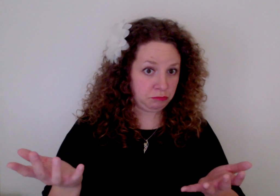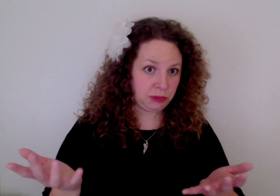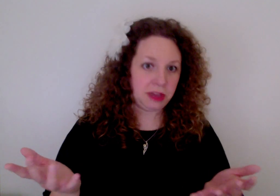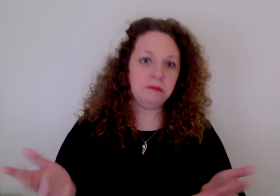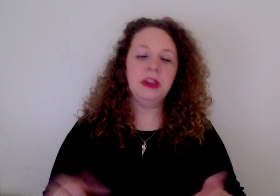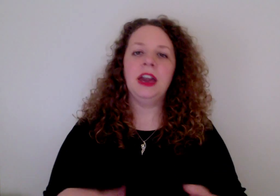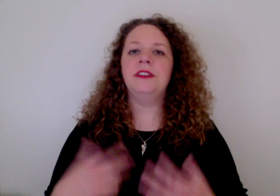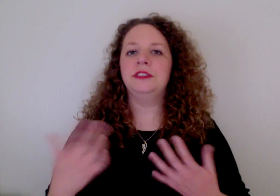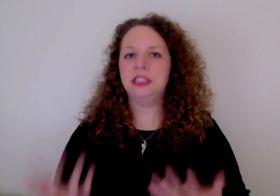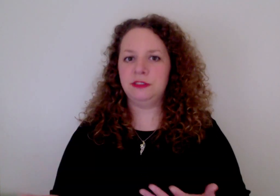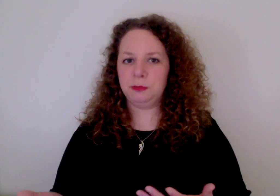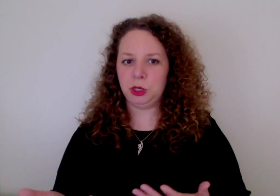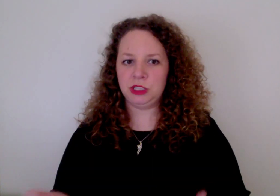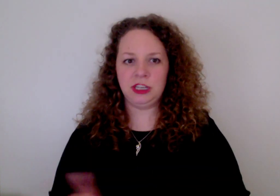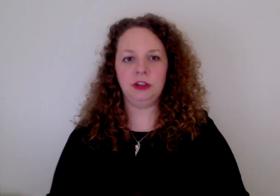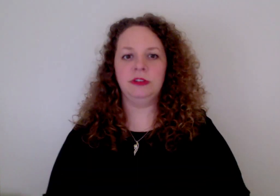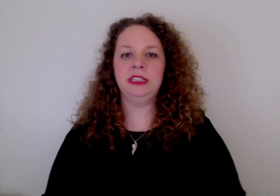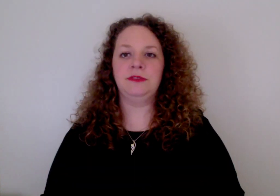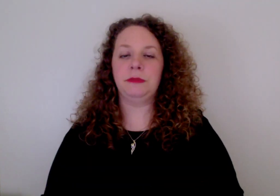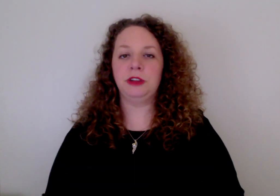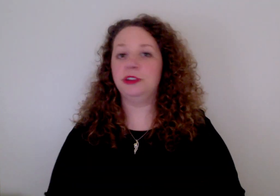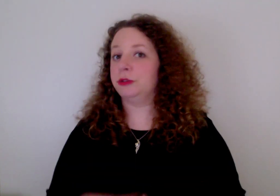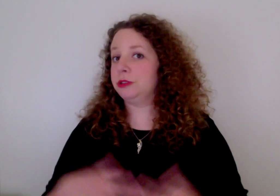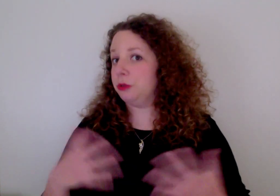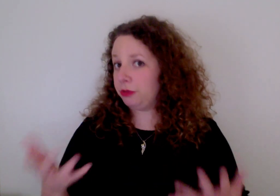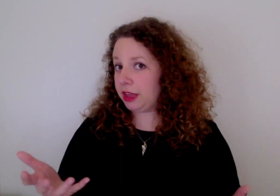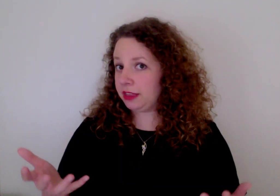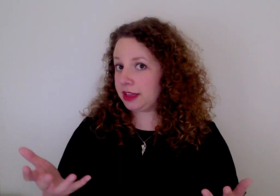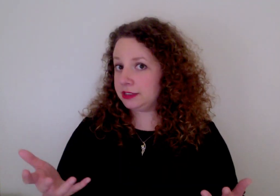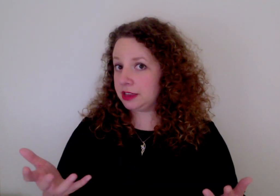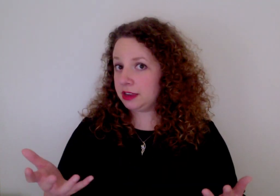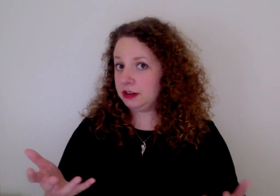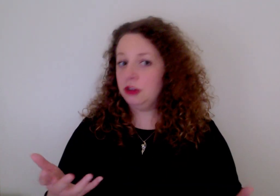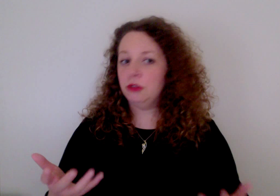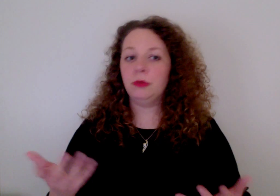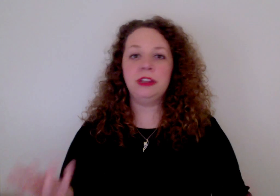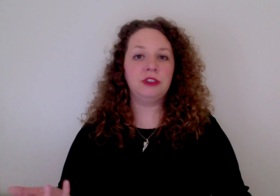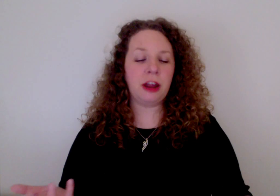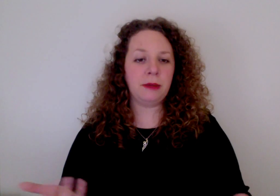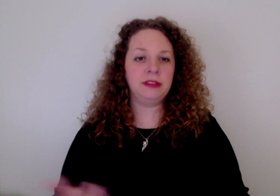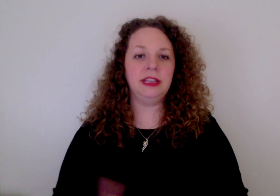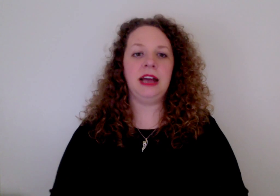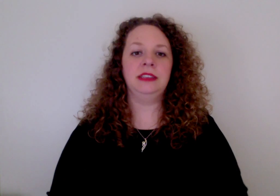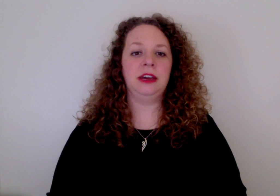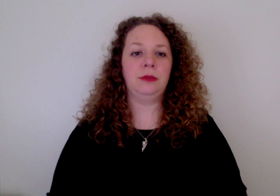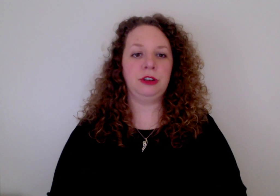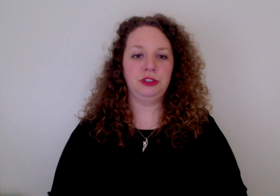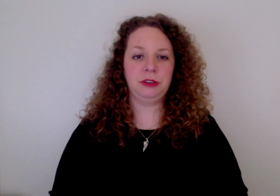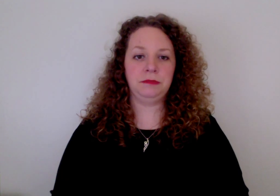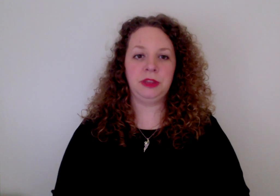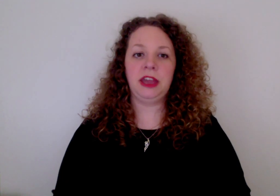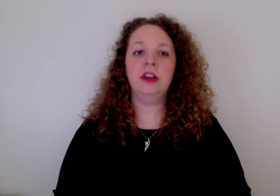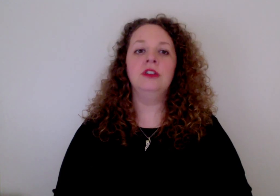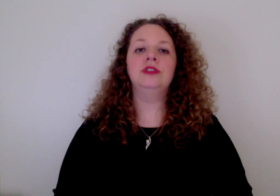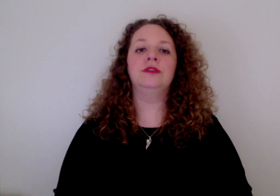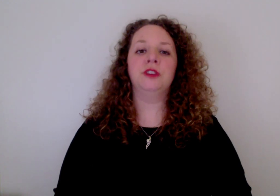okay, and then see if the person agrees from there. So you're going to hold that last sign, raise your eyebrows to ask that question, okay? So for